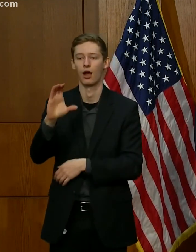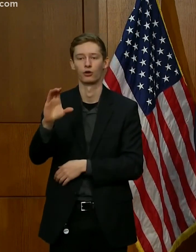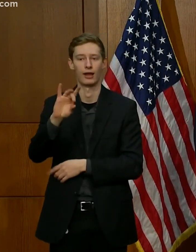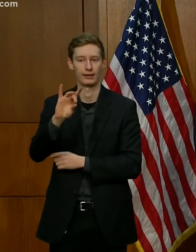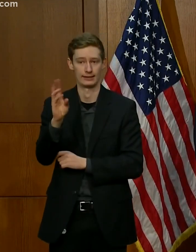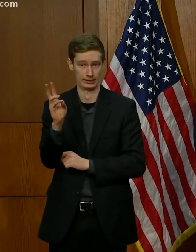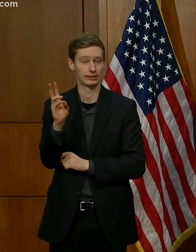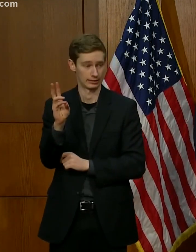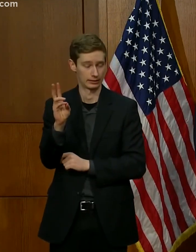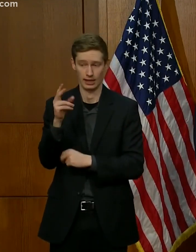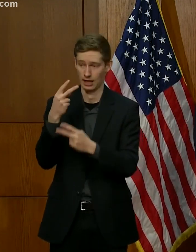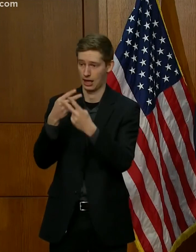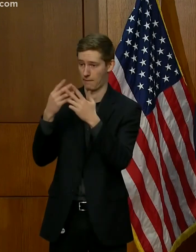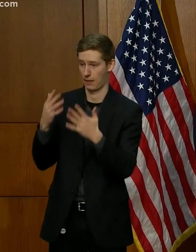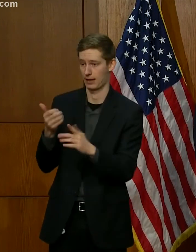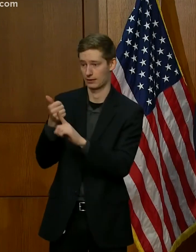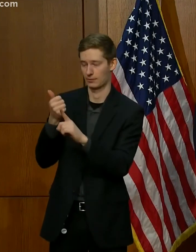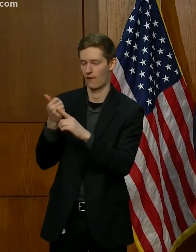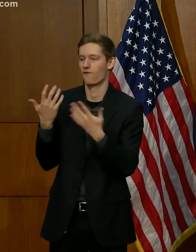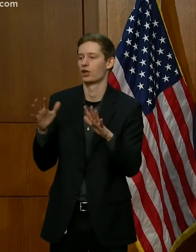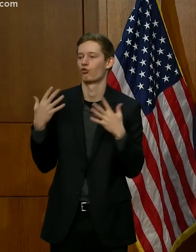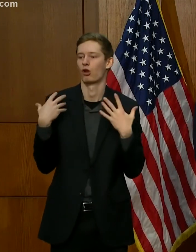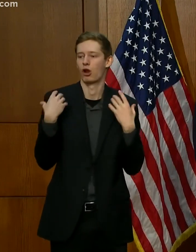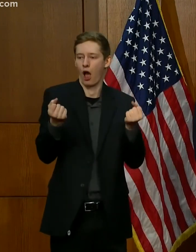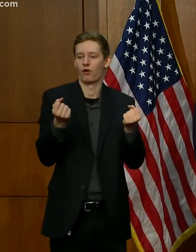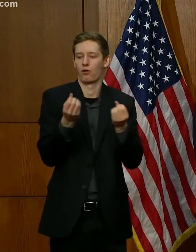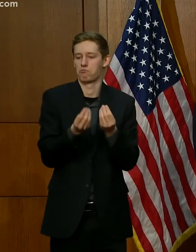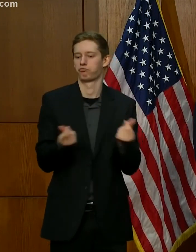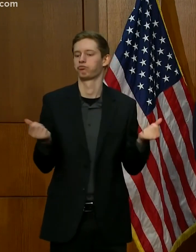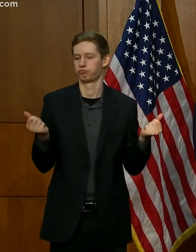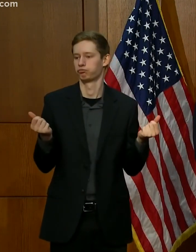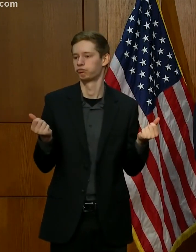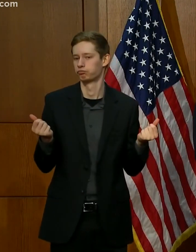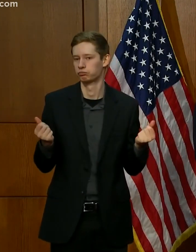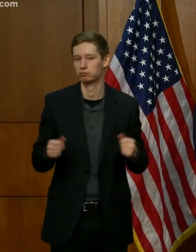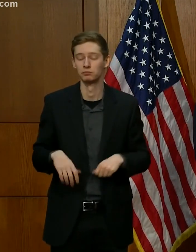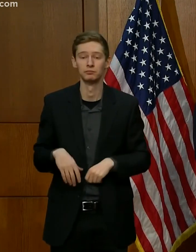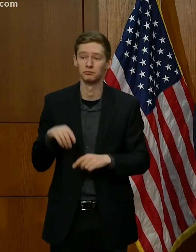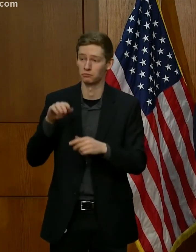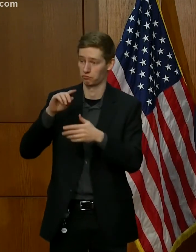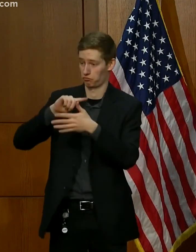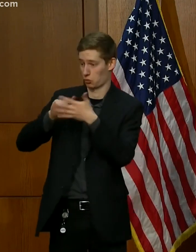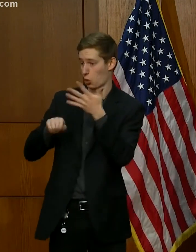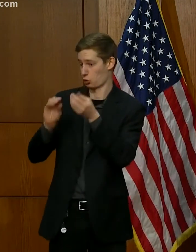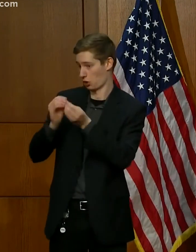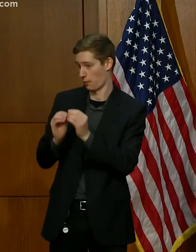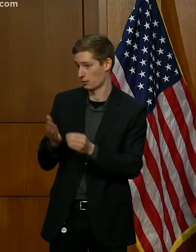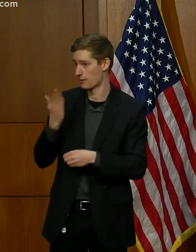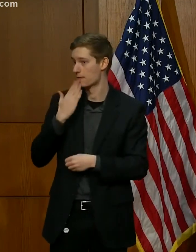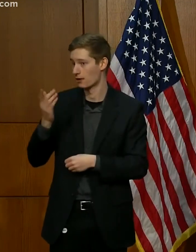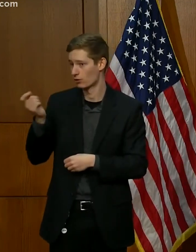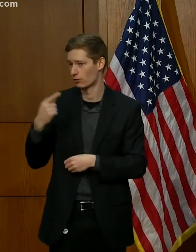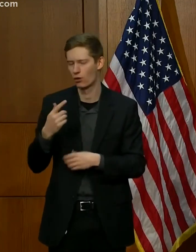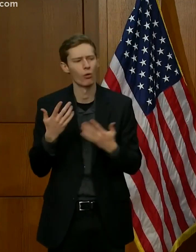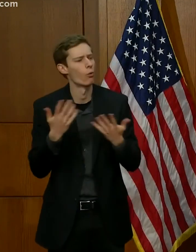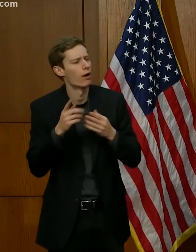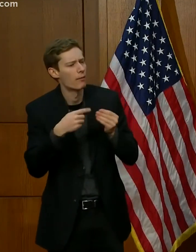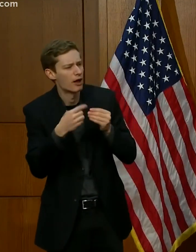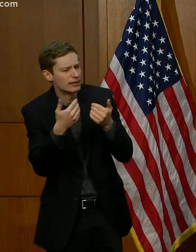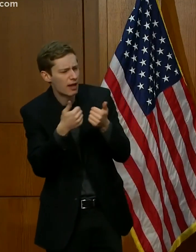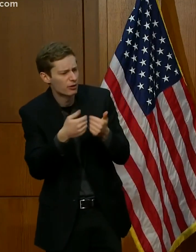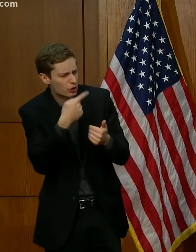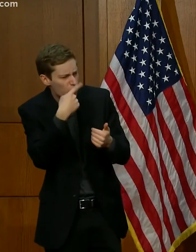7,886 inmates have recovered. So those are the numbers, and appreciate the question, Governor. Thanks. What about separating them? Could